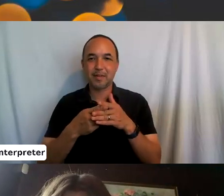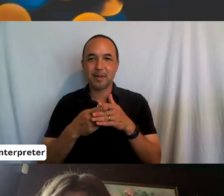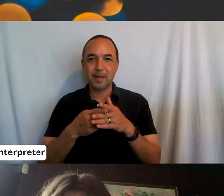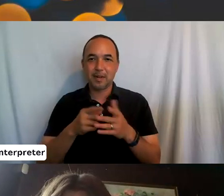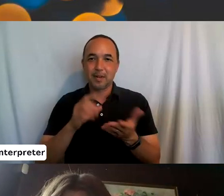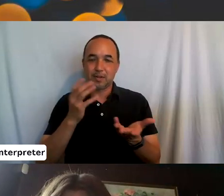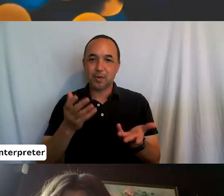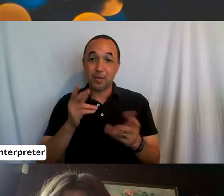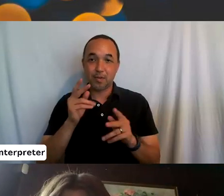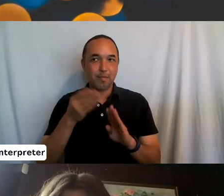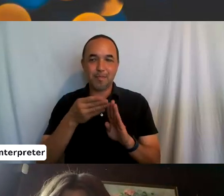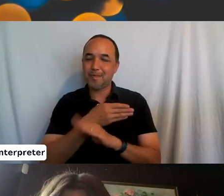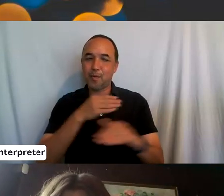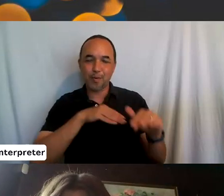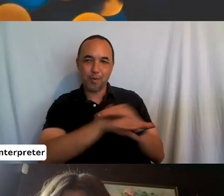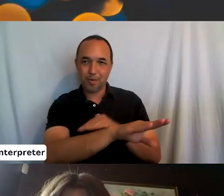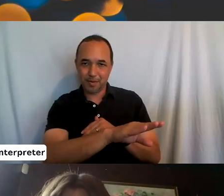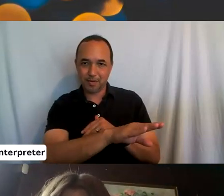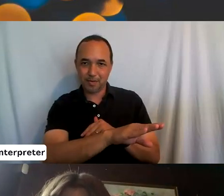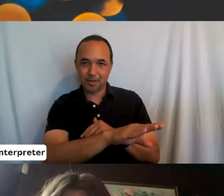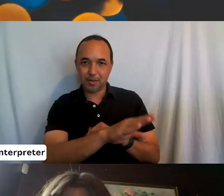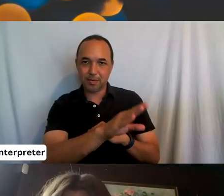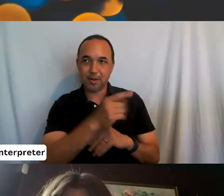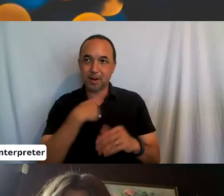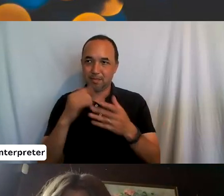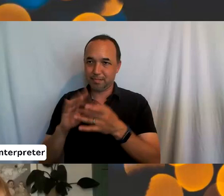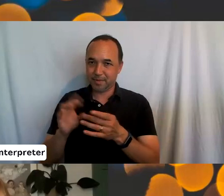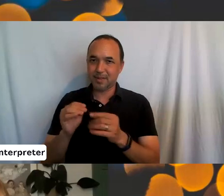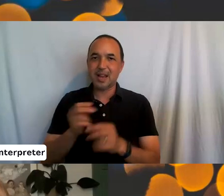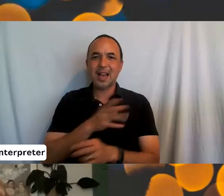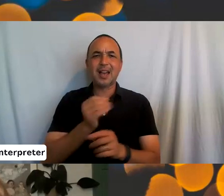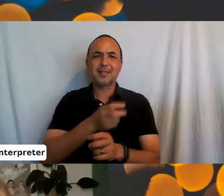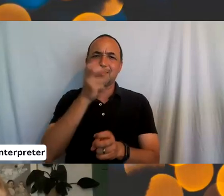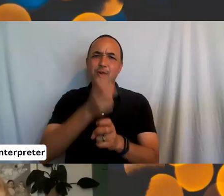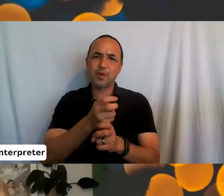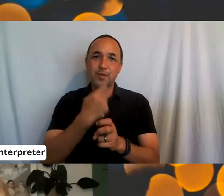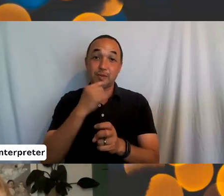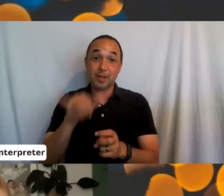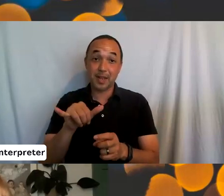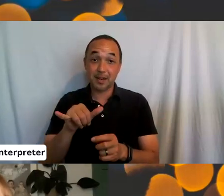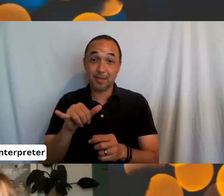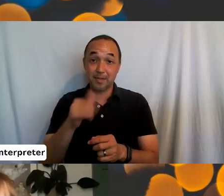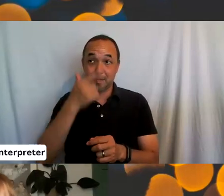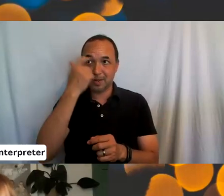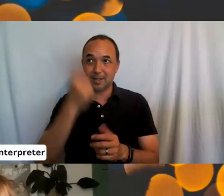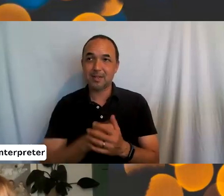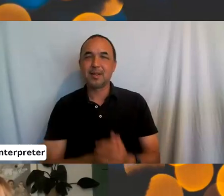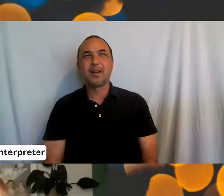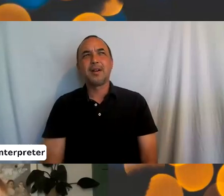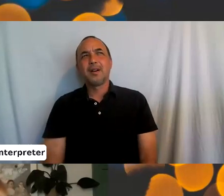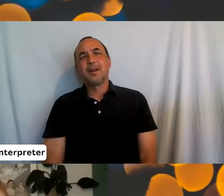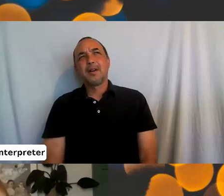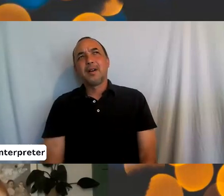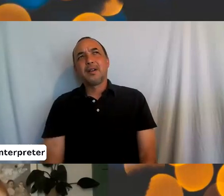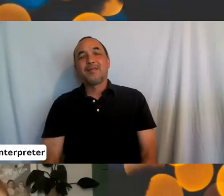things I say before I even go into an investigation. And it's hard to say because like, until you've been there, you don't really know. Like,